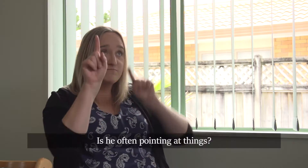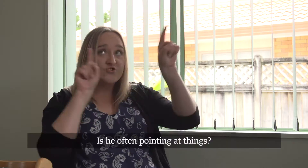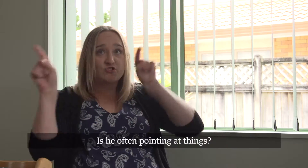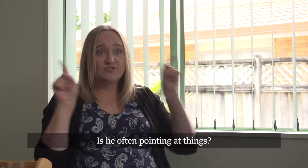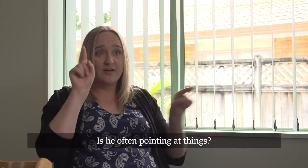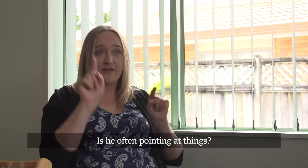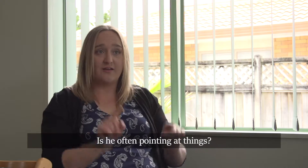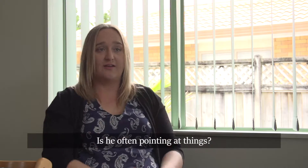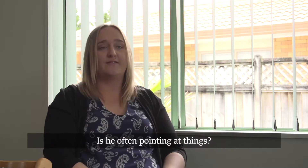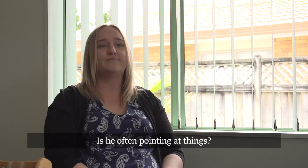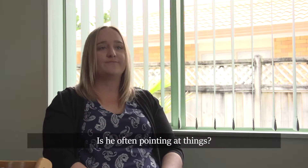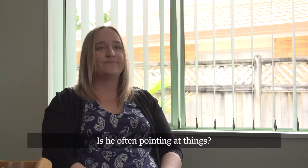Is he often pointing at things?